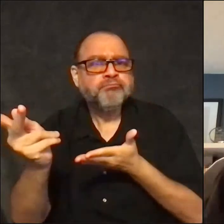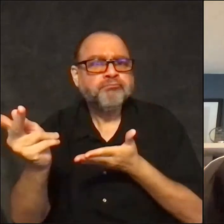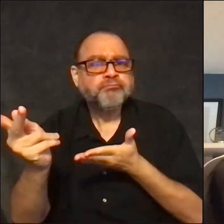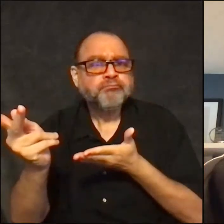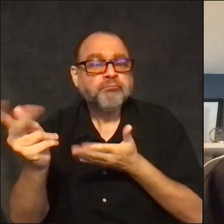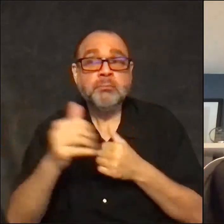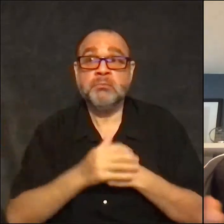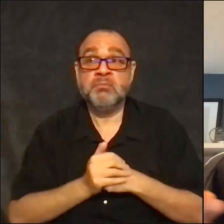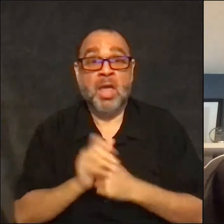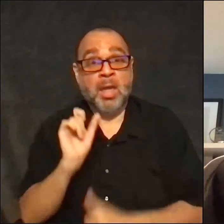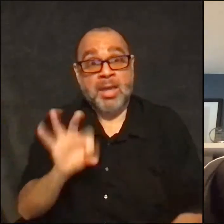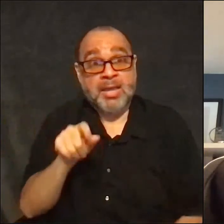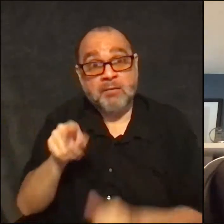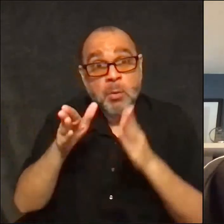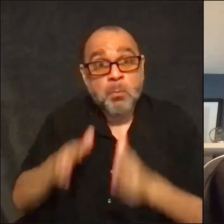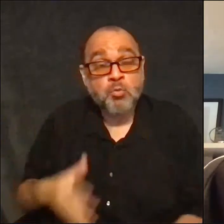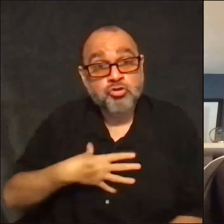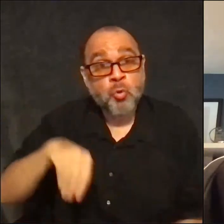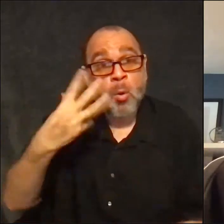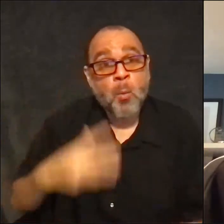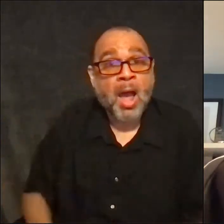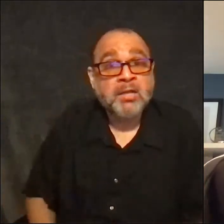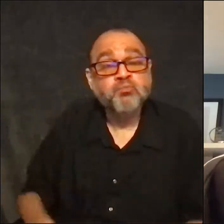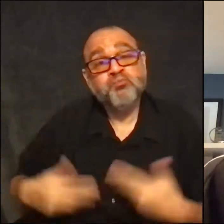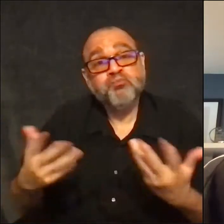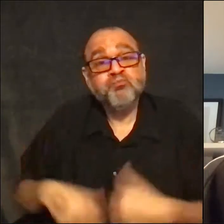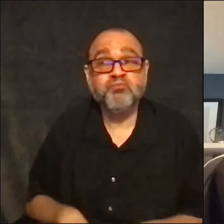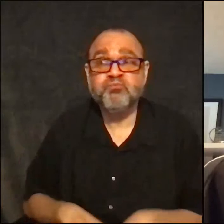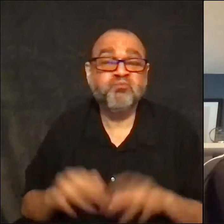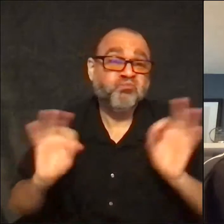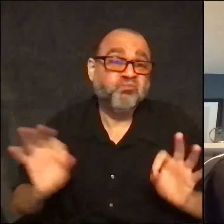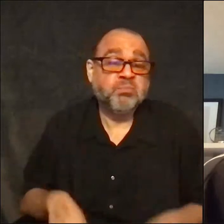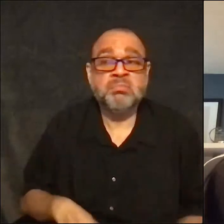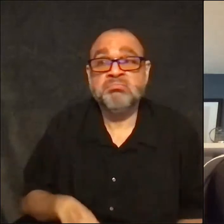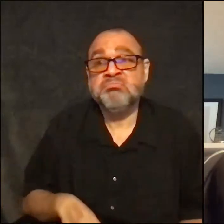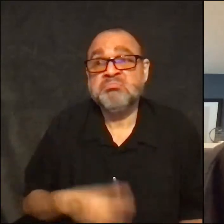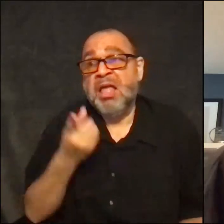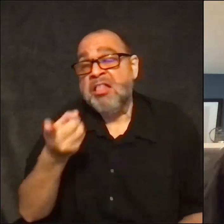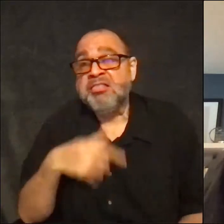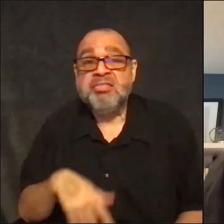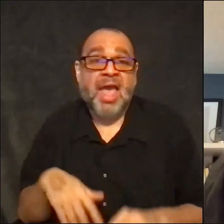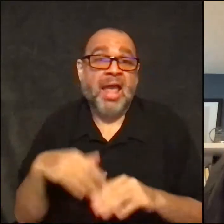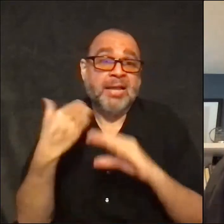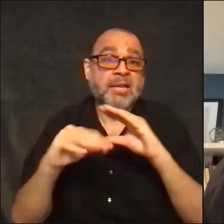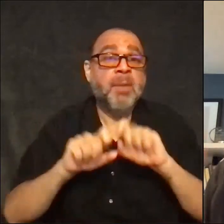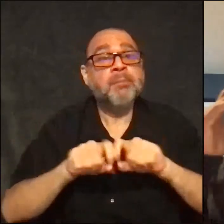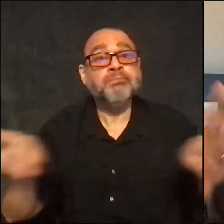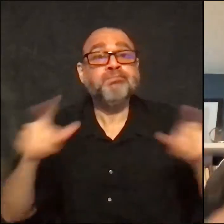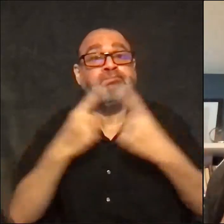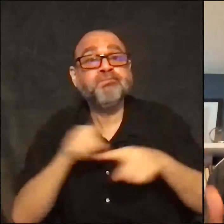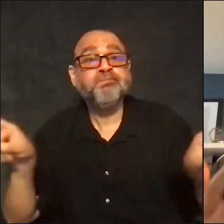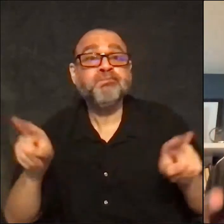much happens. They send an email, they write a blog post, and then they move on to the next venture, and it's okay.